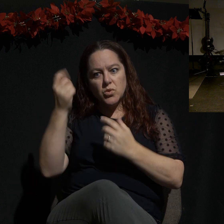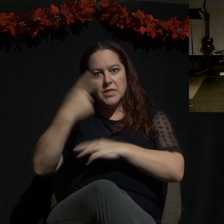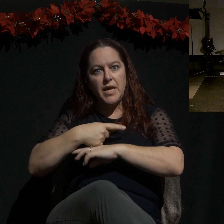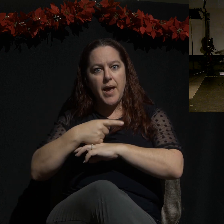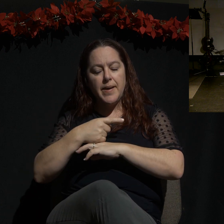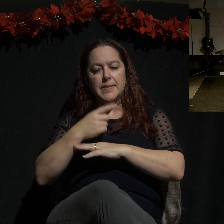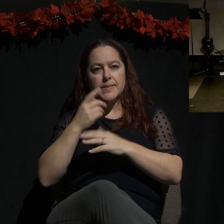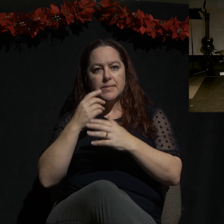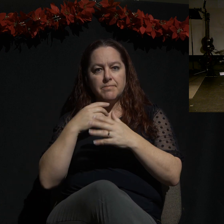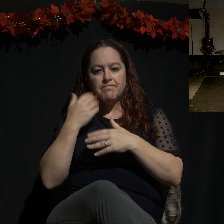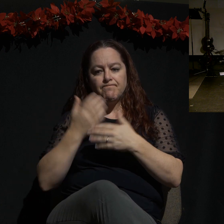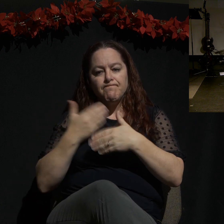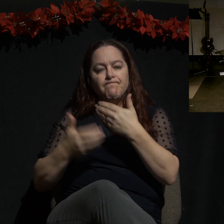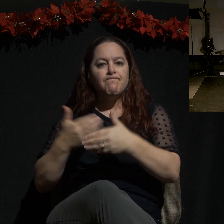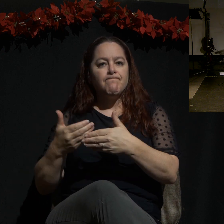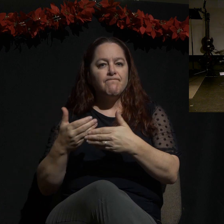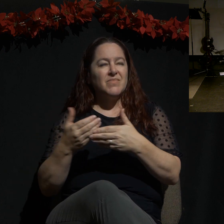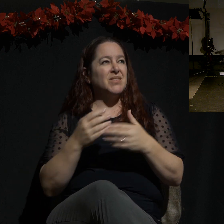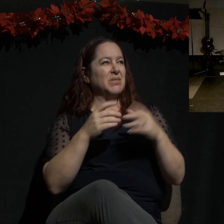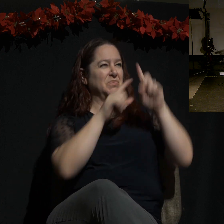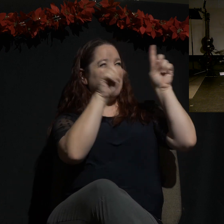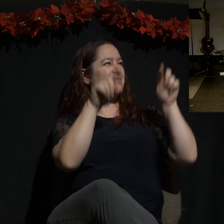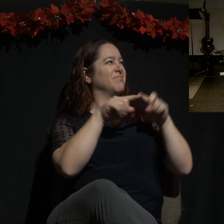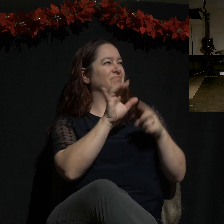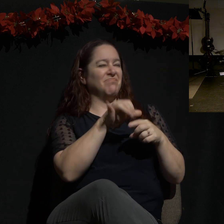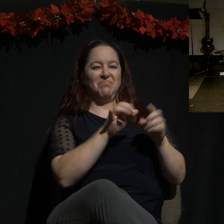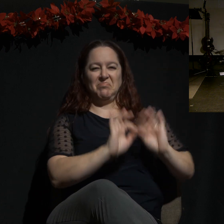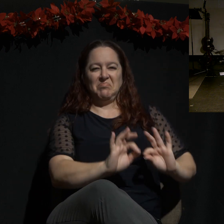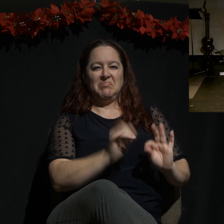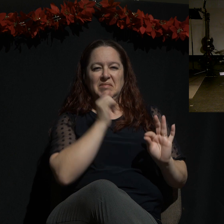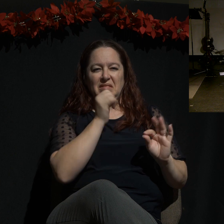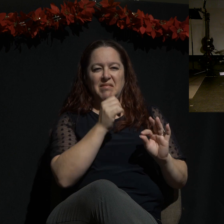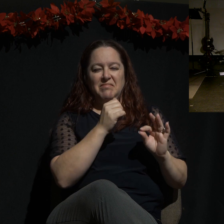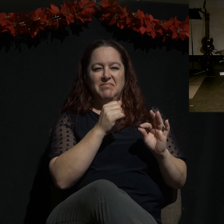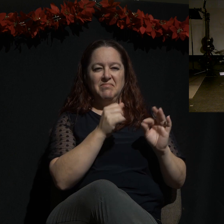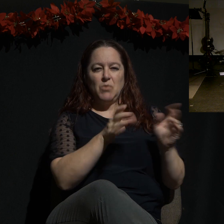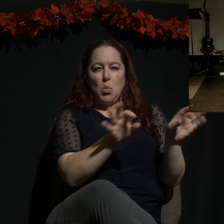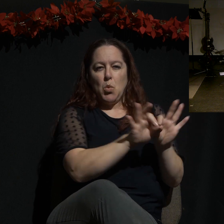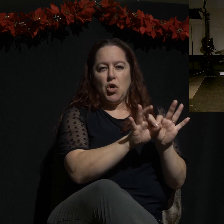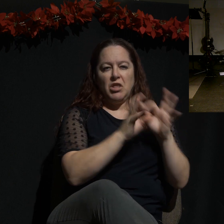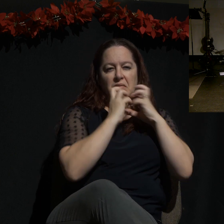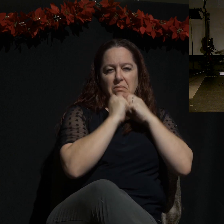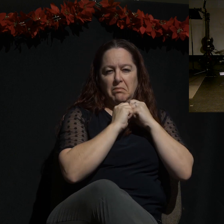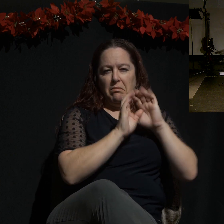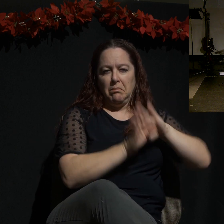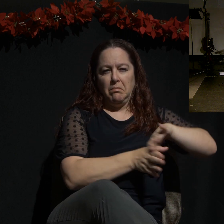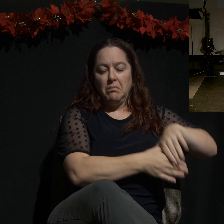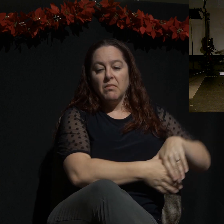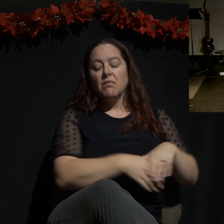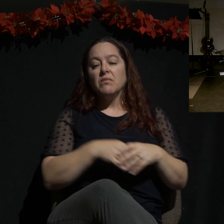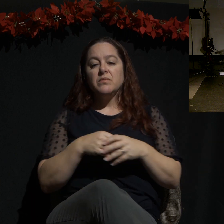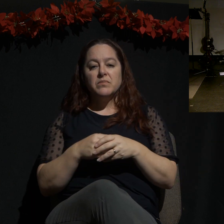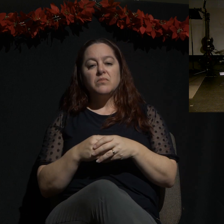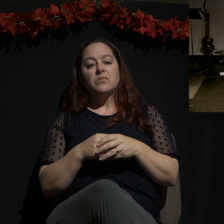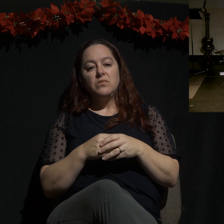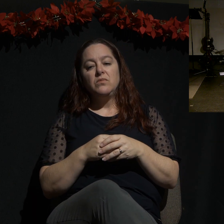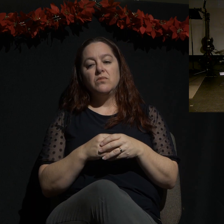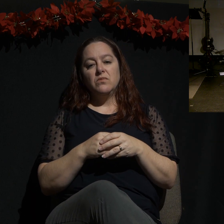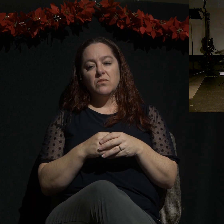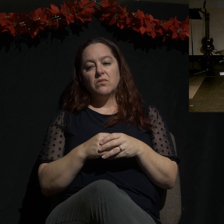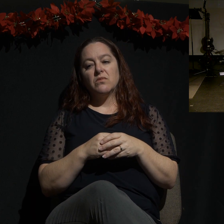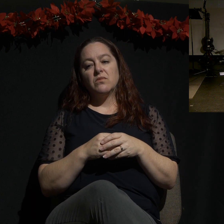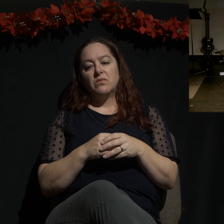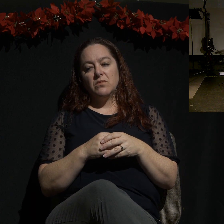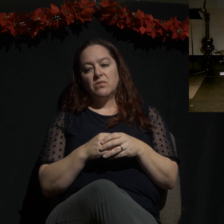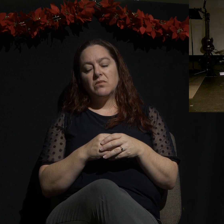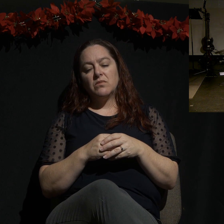was useless to me. And so it's good to take a realistic evaluation of